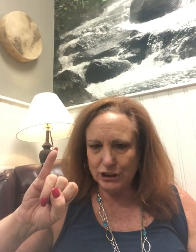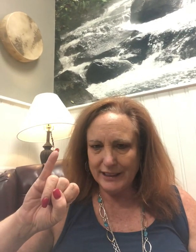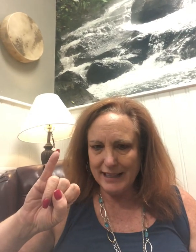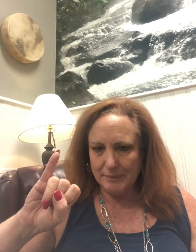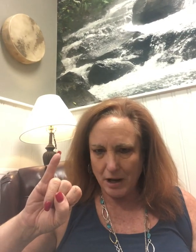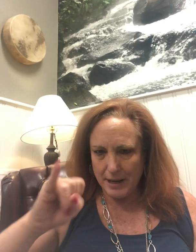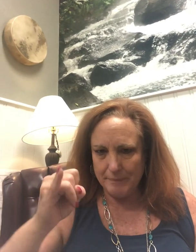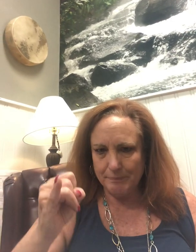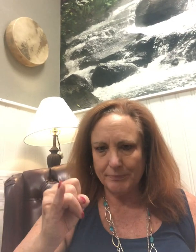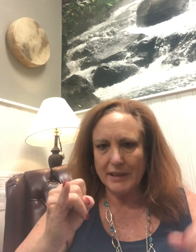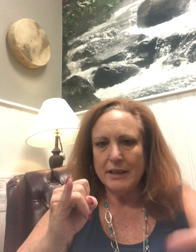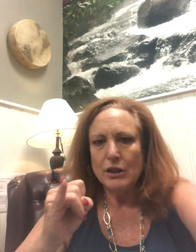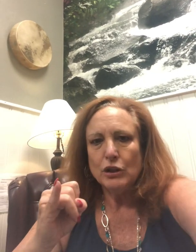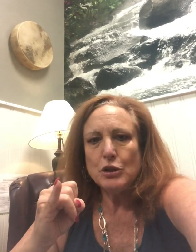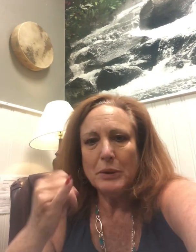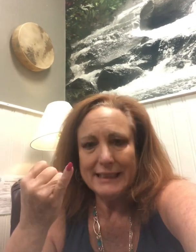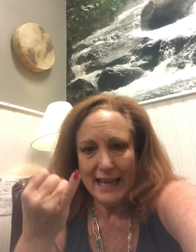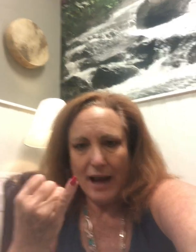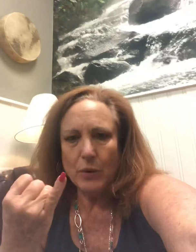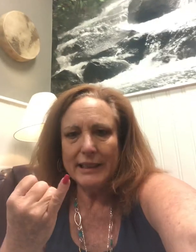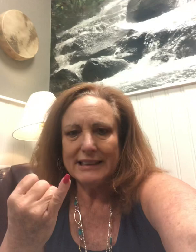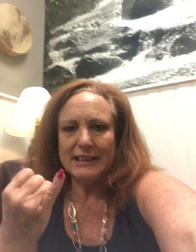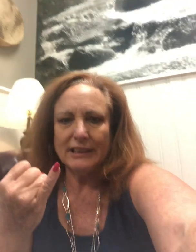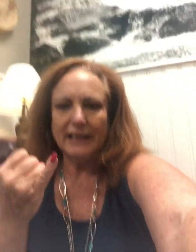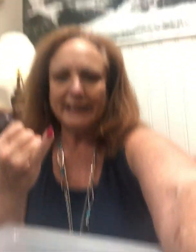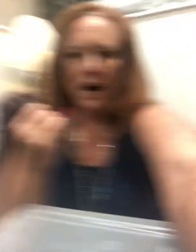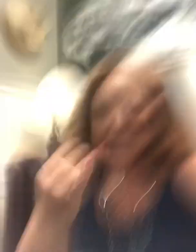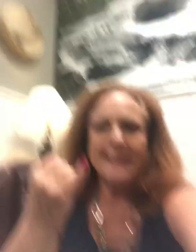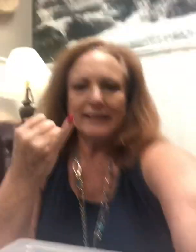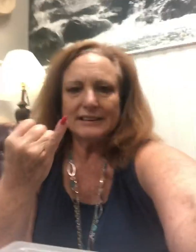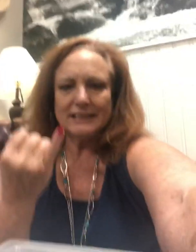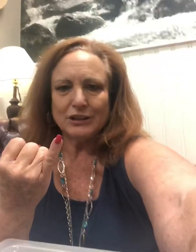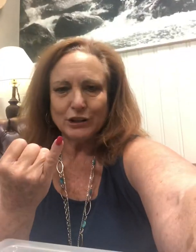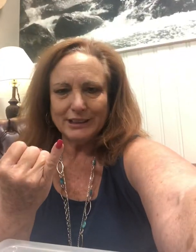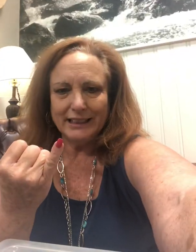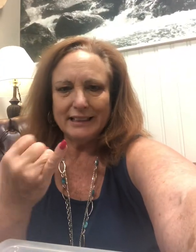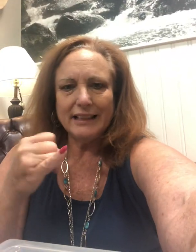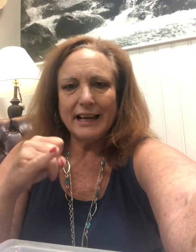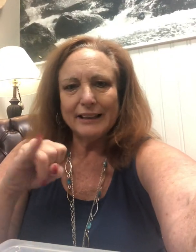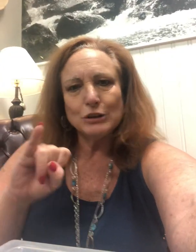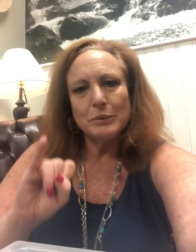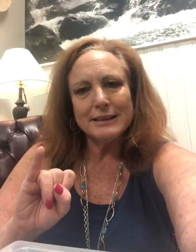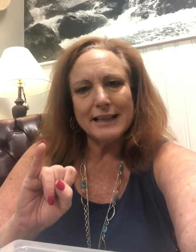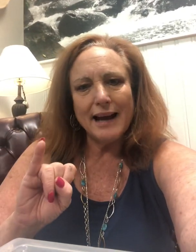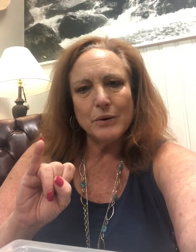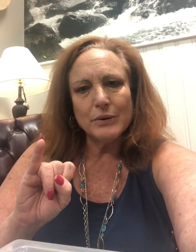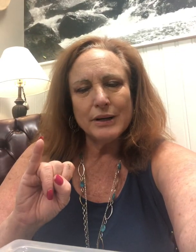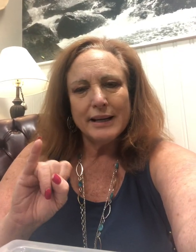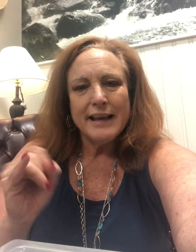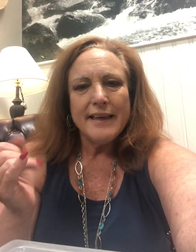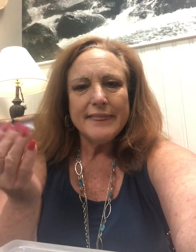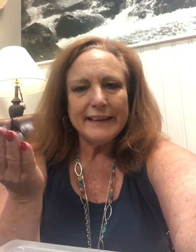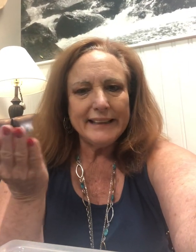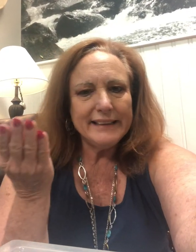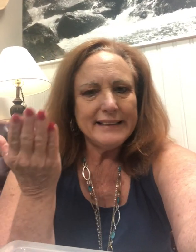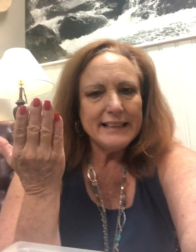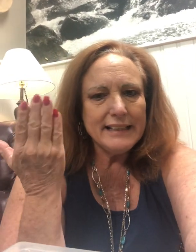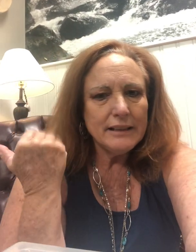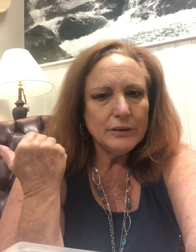that twists out. It's an I that starts in and it twists out. The ed you